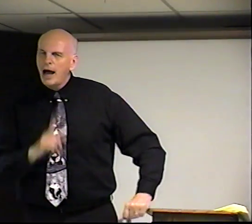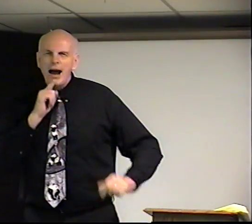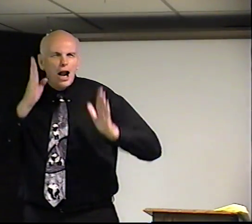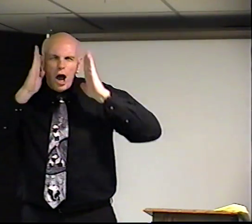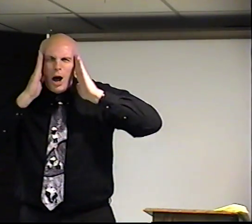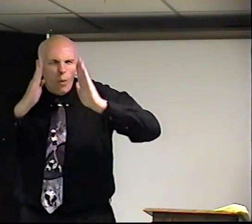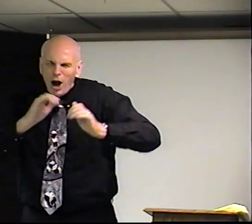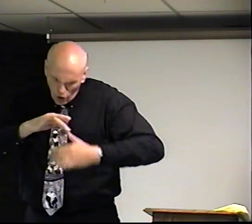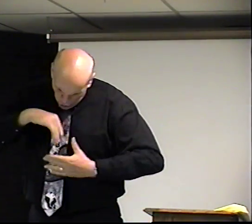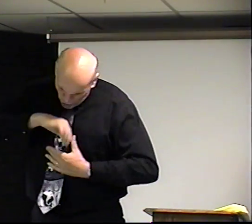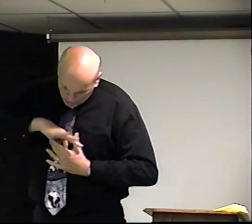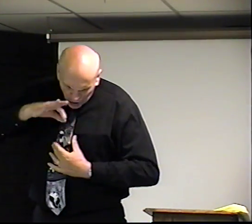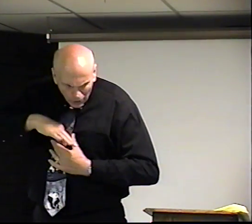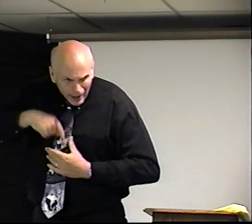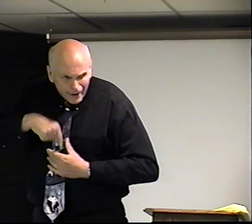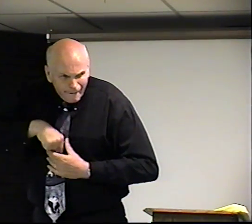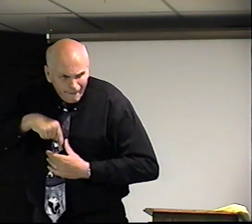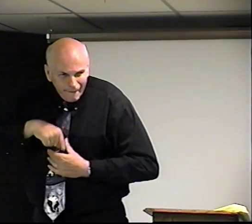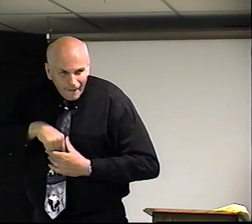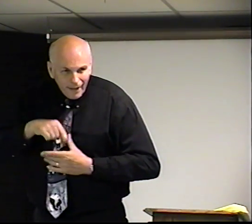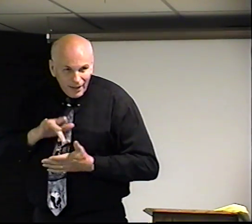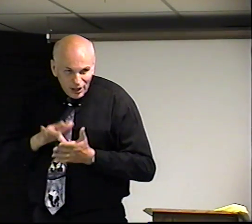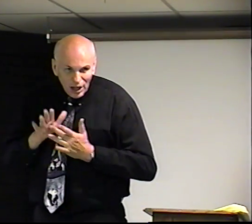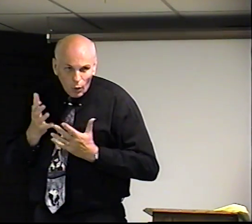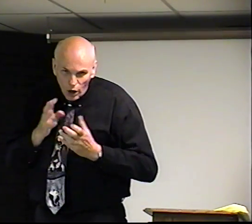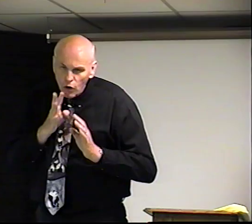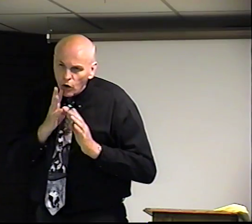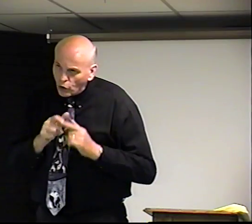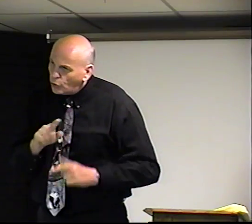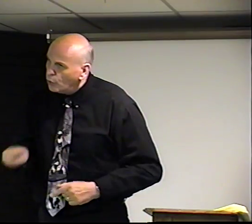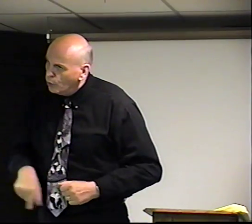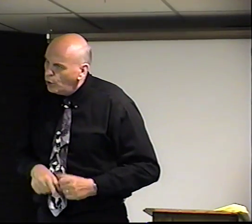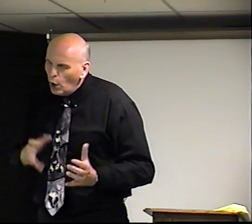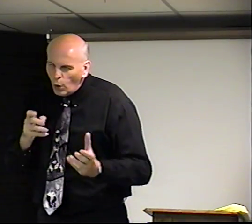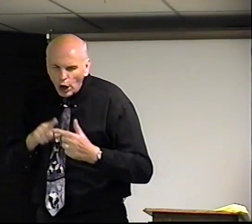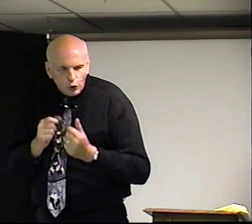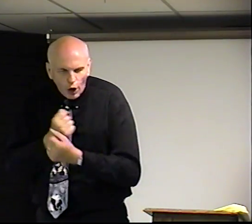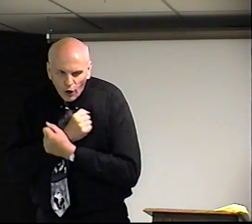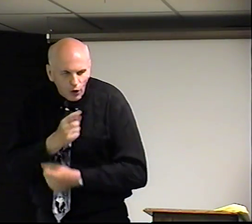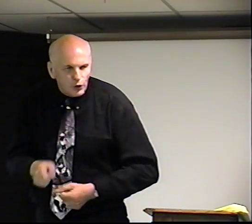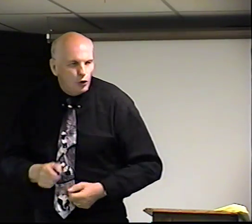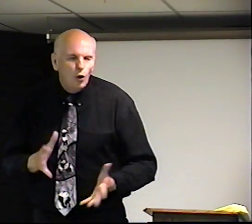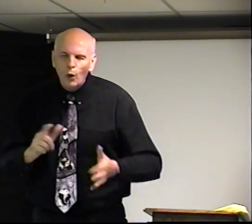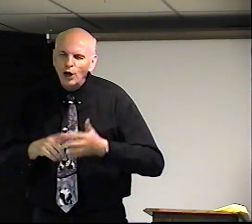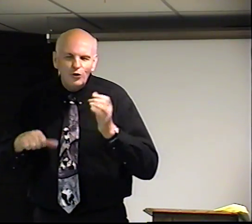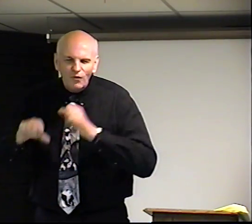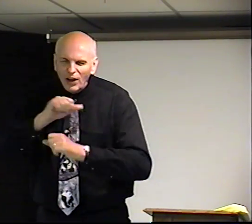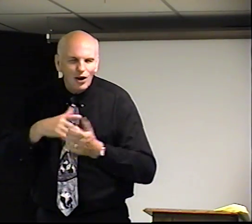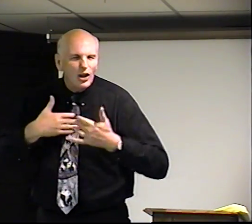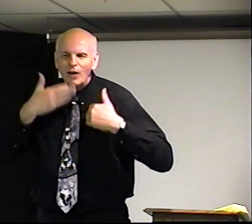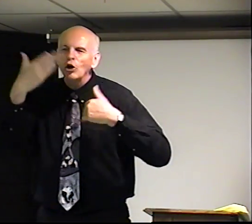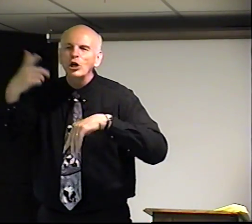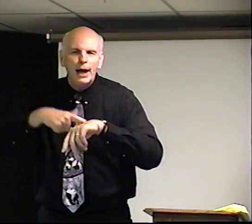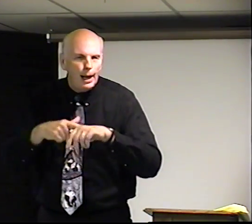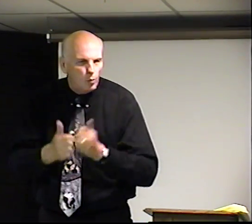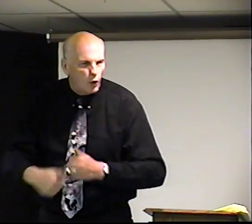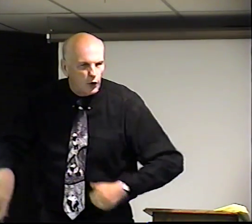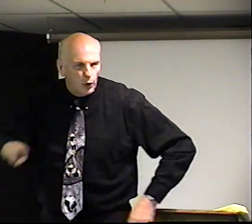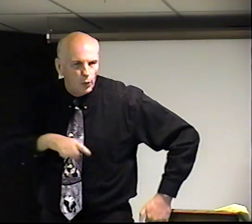disease? I want your spirit. She wants to go to you, want to love you, want to have a good time with you.